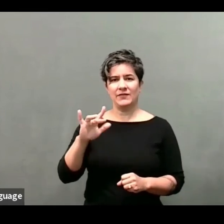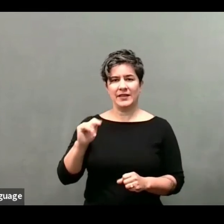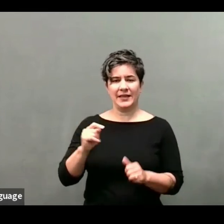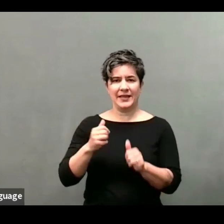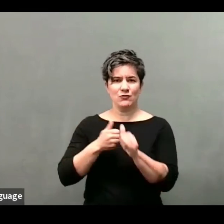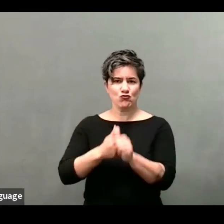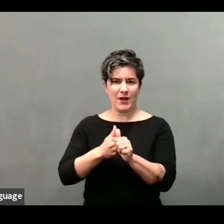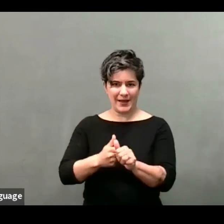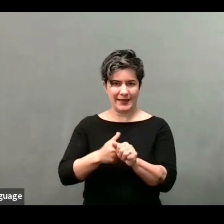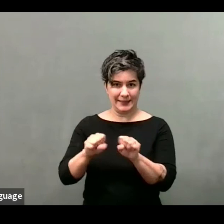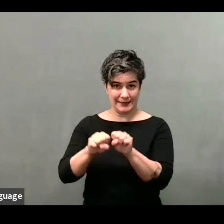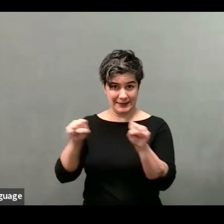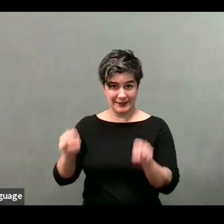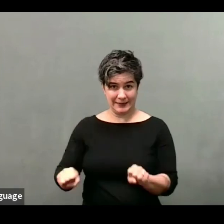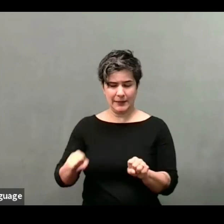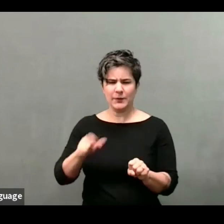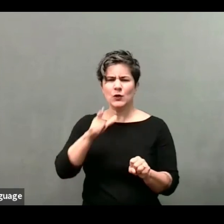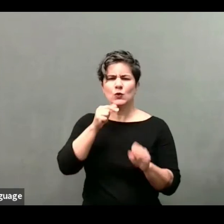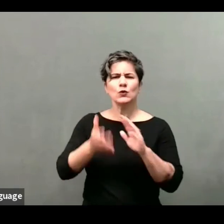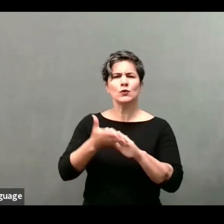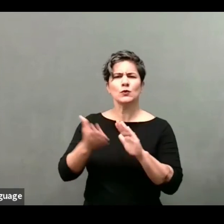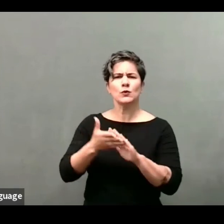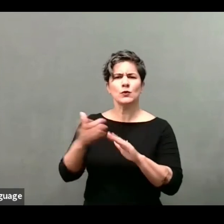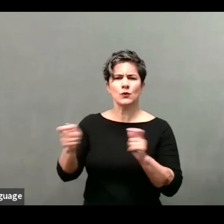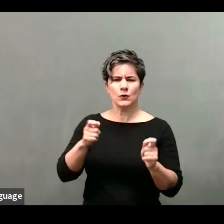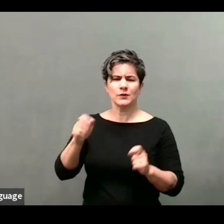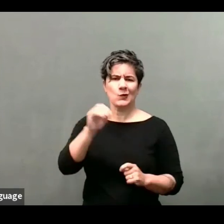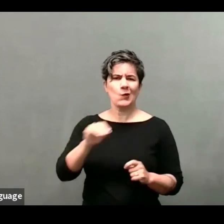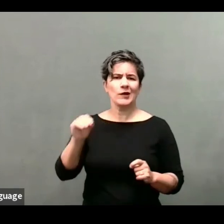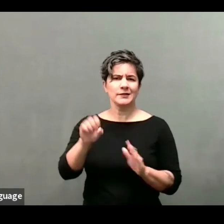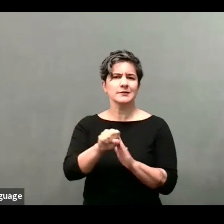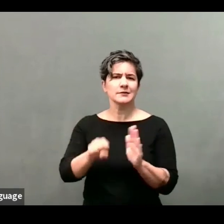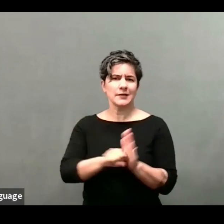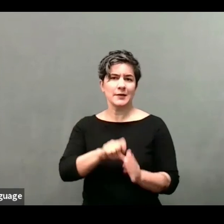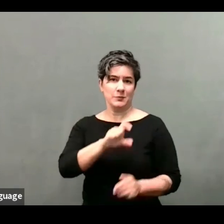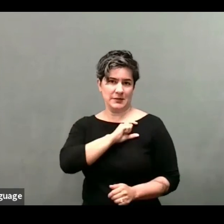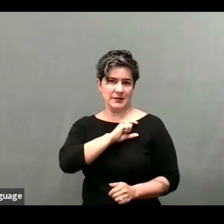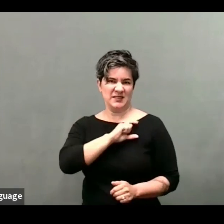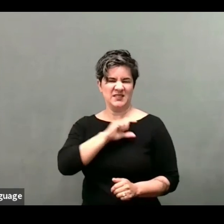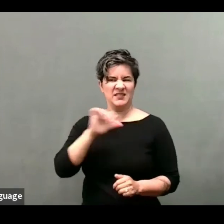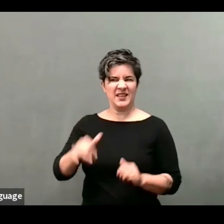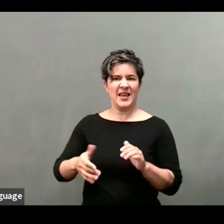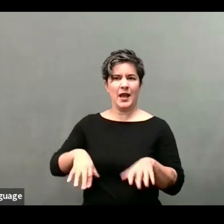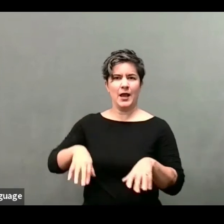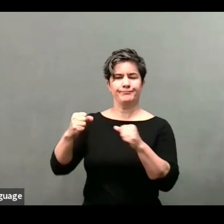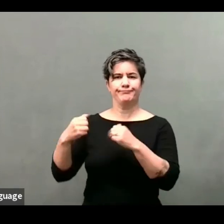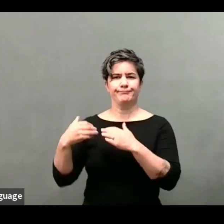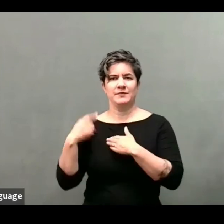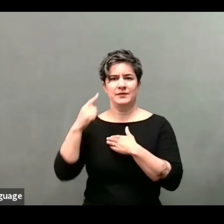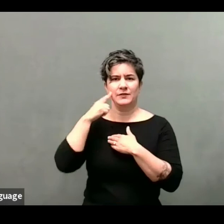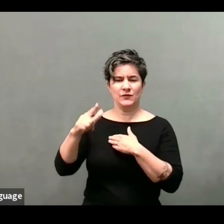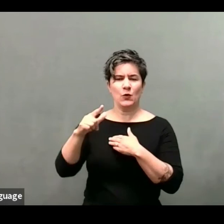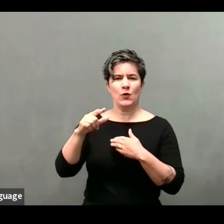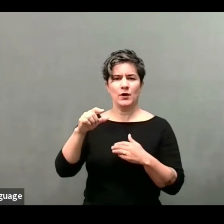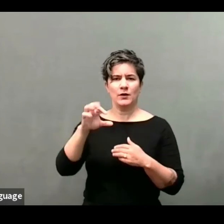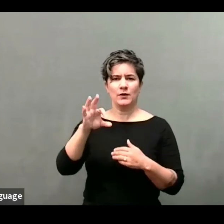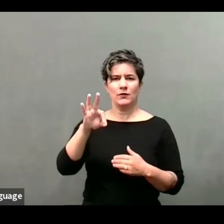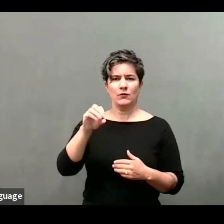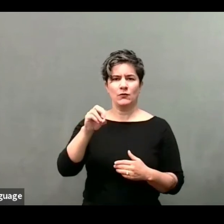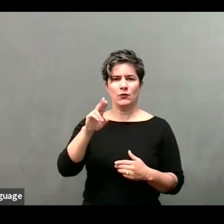the Oregon State Police because they also run the forensic laboratory. And this is something